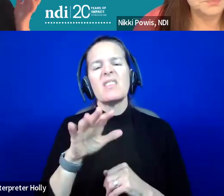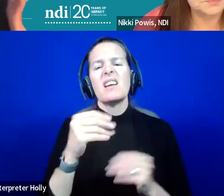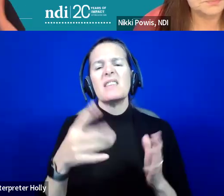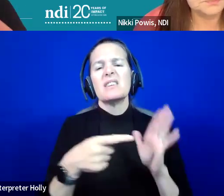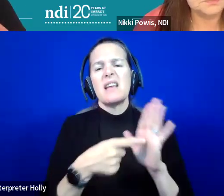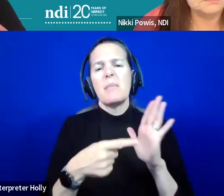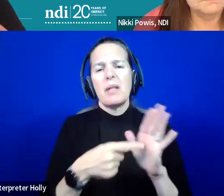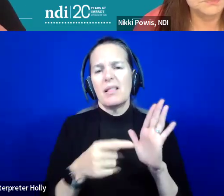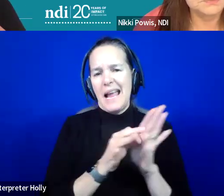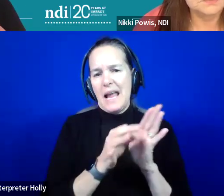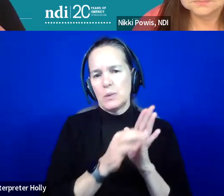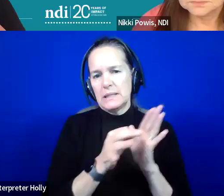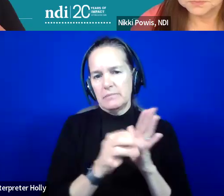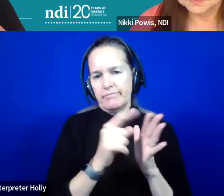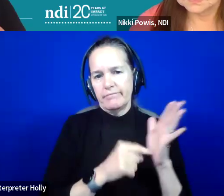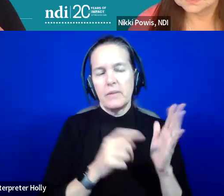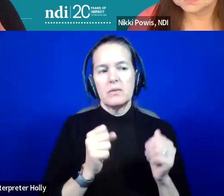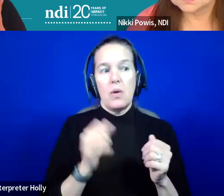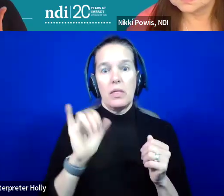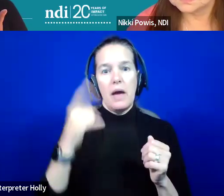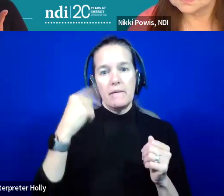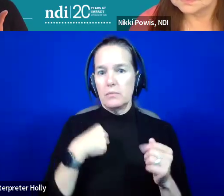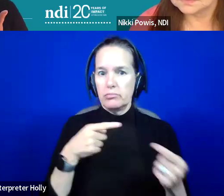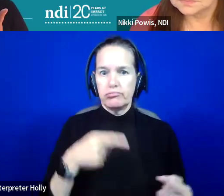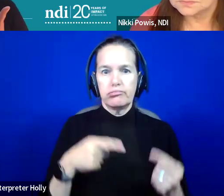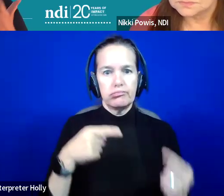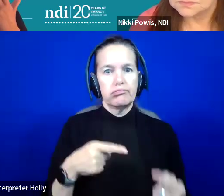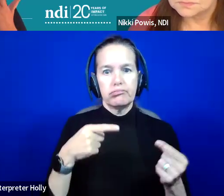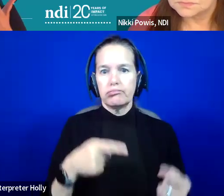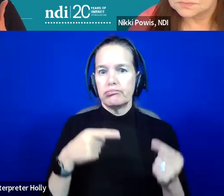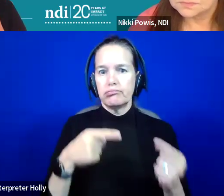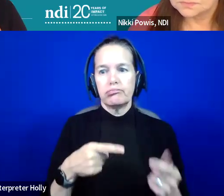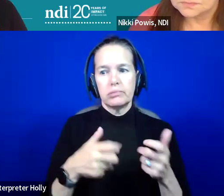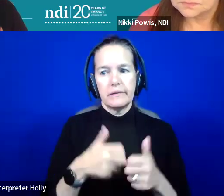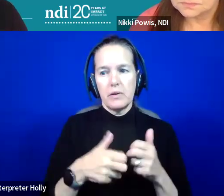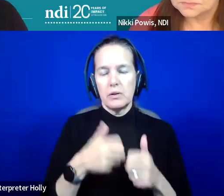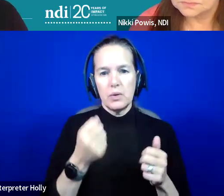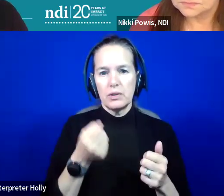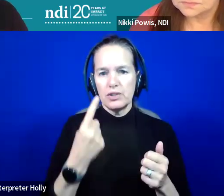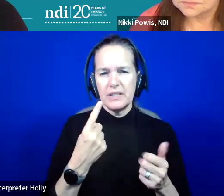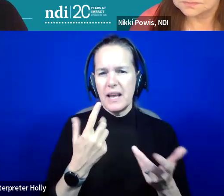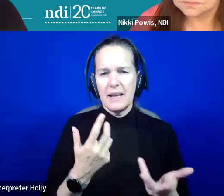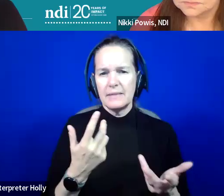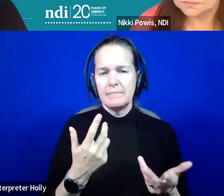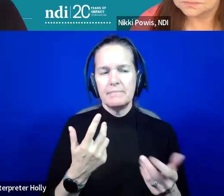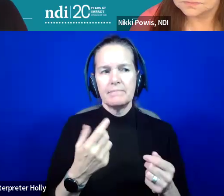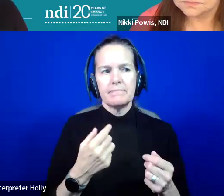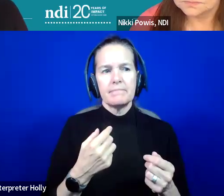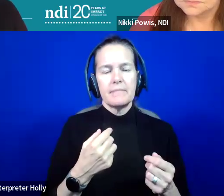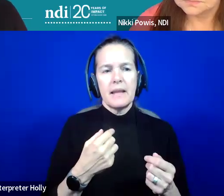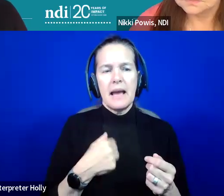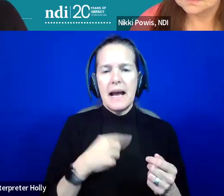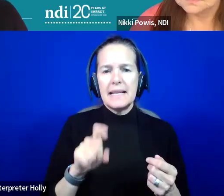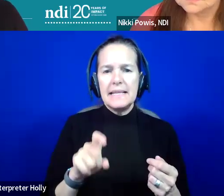the accounting because that was an area where for me it was very difficult to understand that I was at a space where I needed to